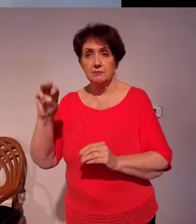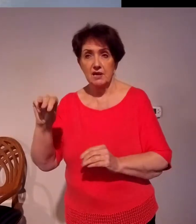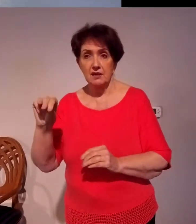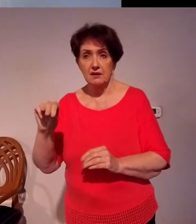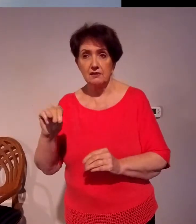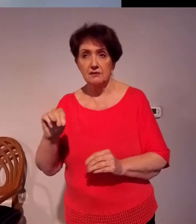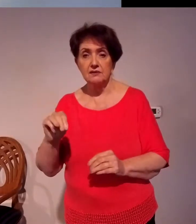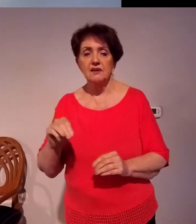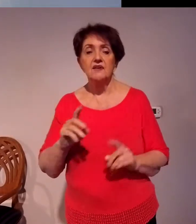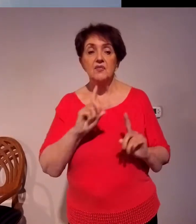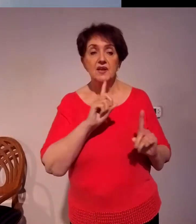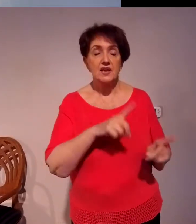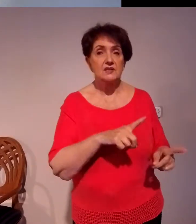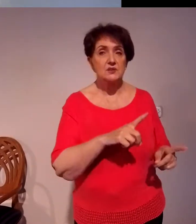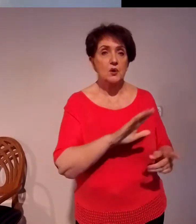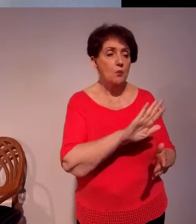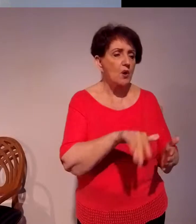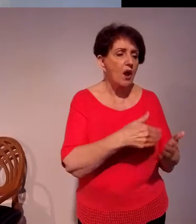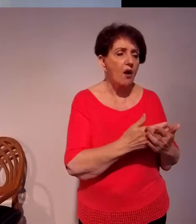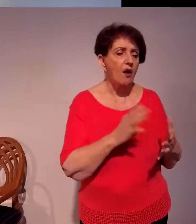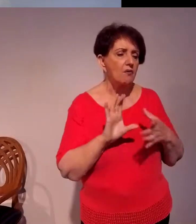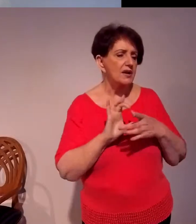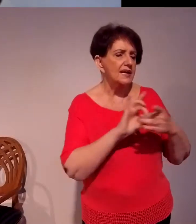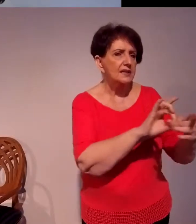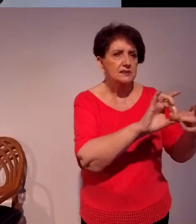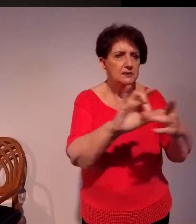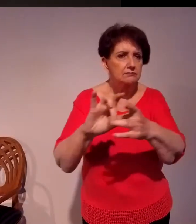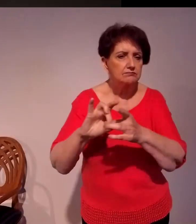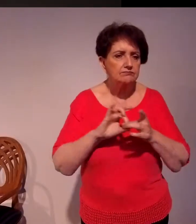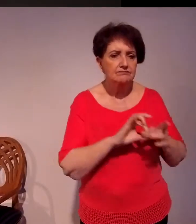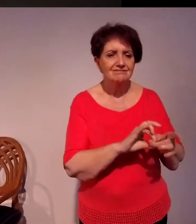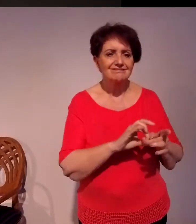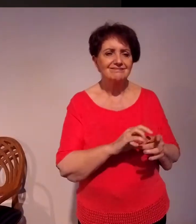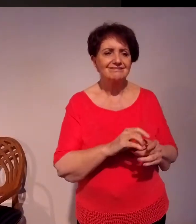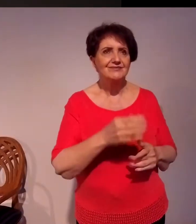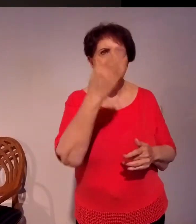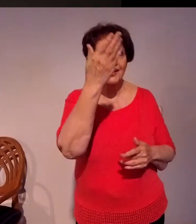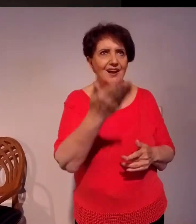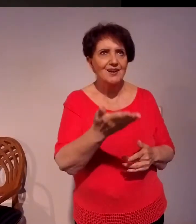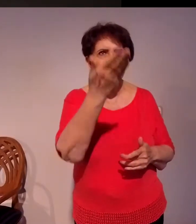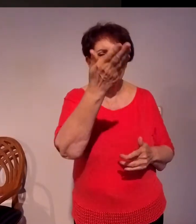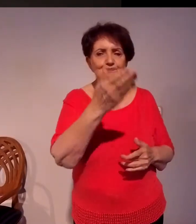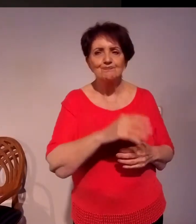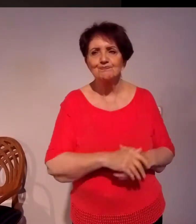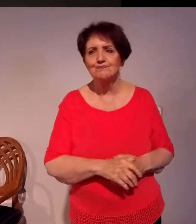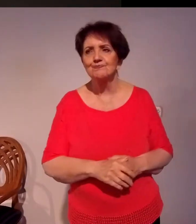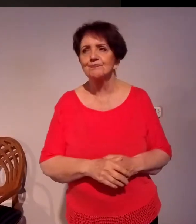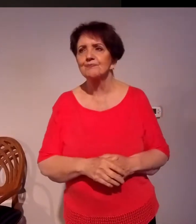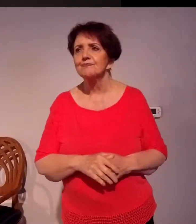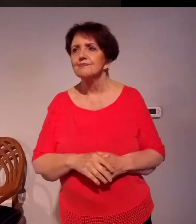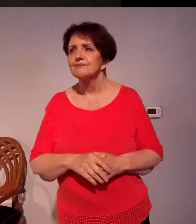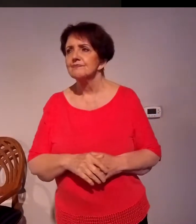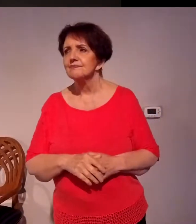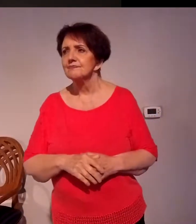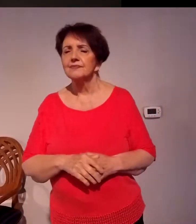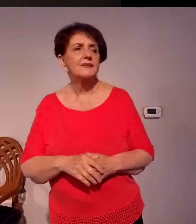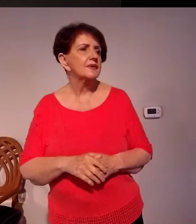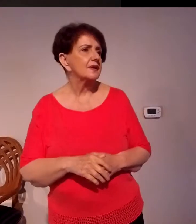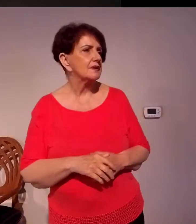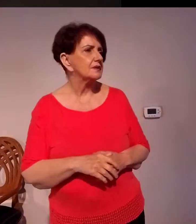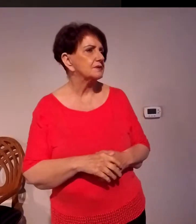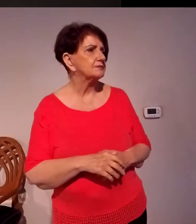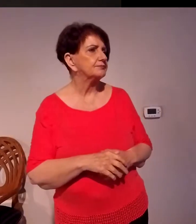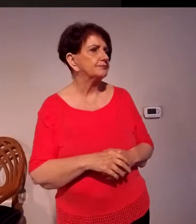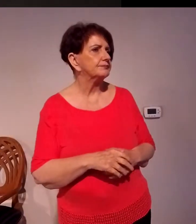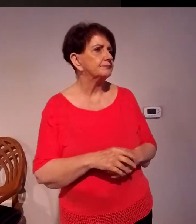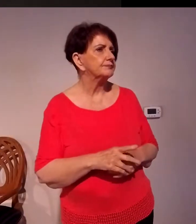of, the I am. Beautiful. Thanks, Damaris. Thank you so much. All right, couple more hands over